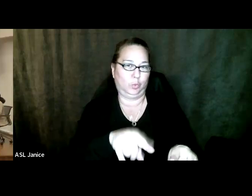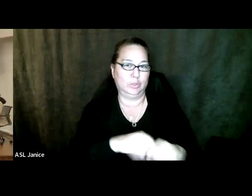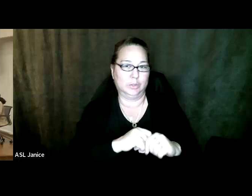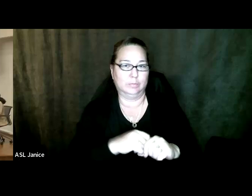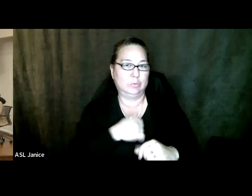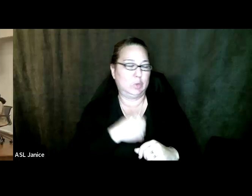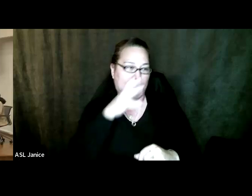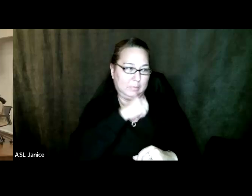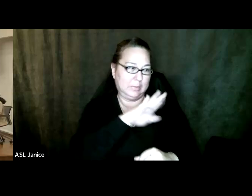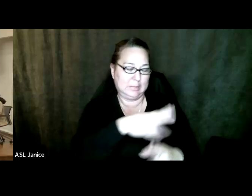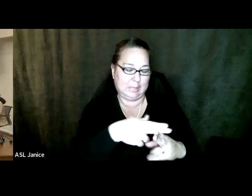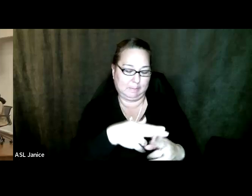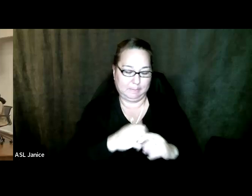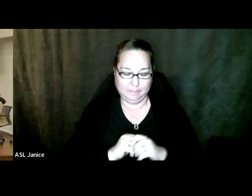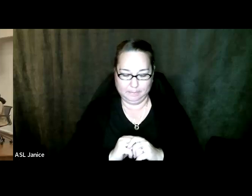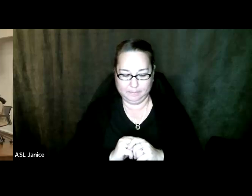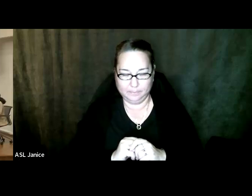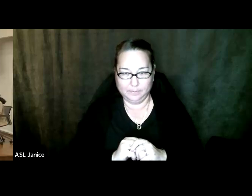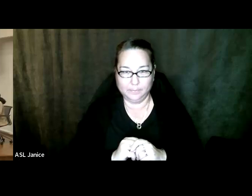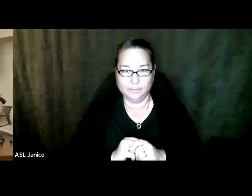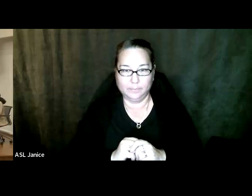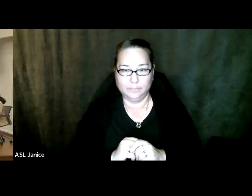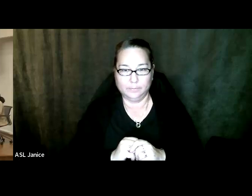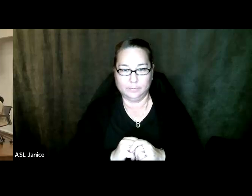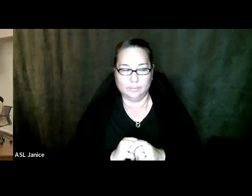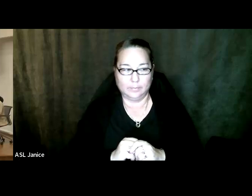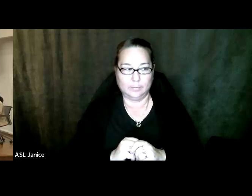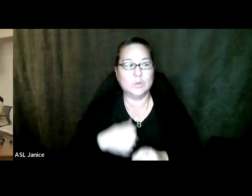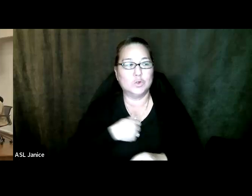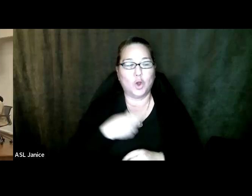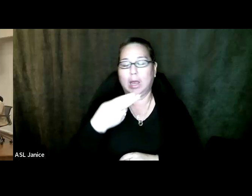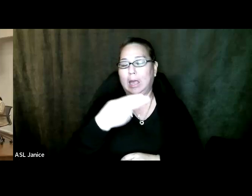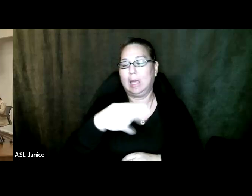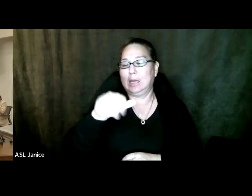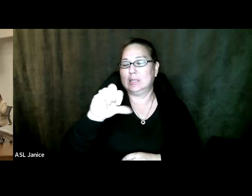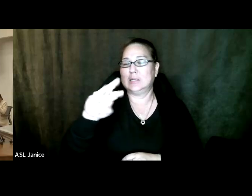Are there any questions for Mr. Hassan?